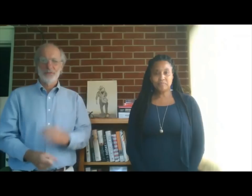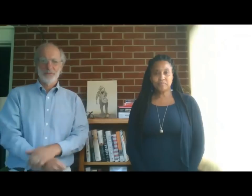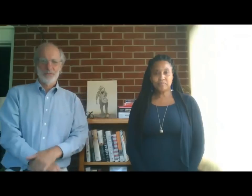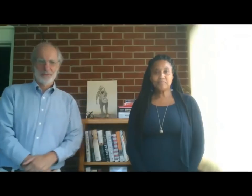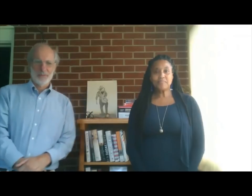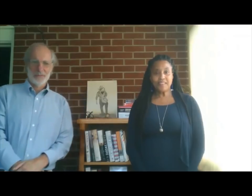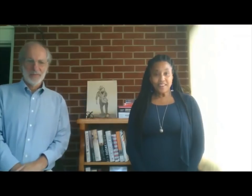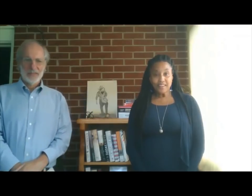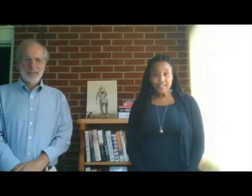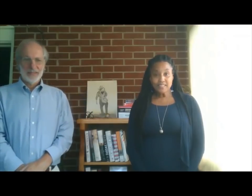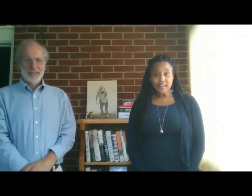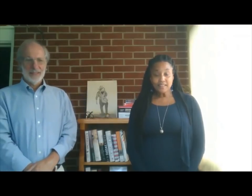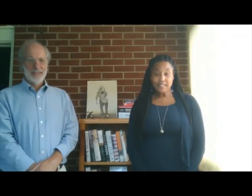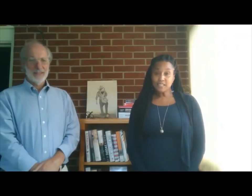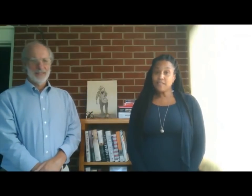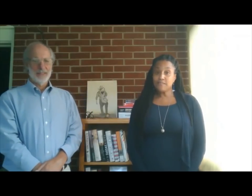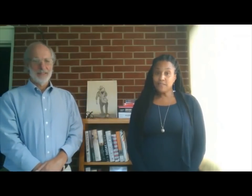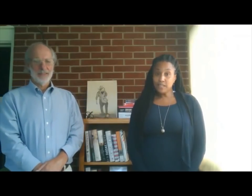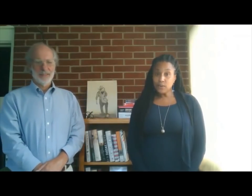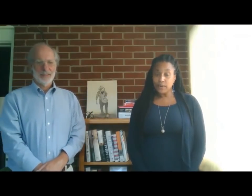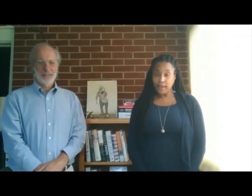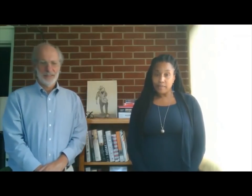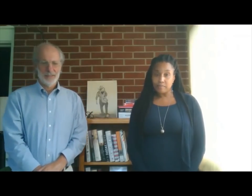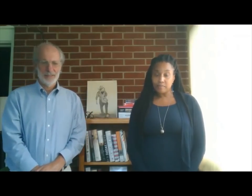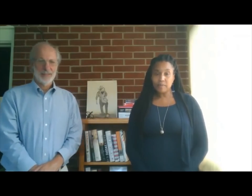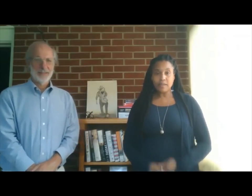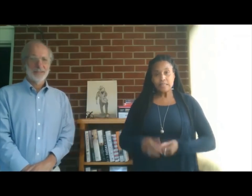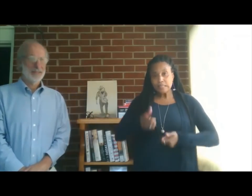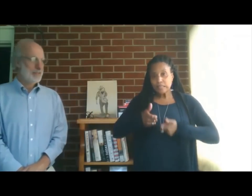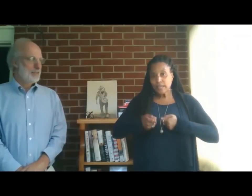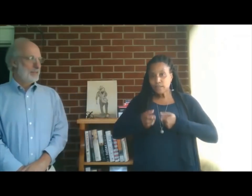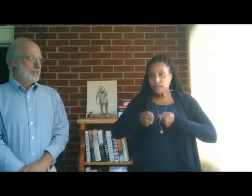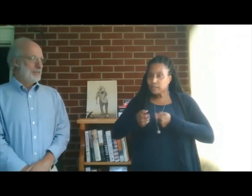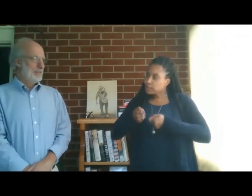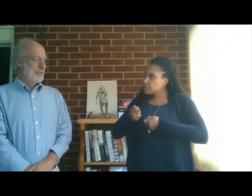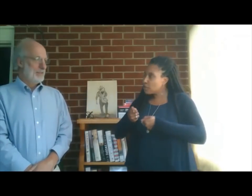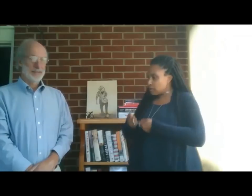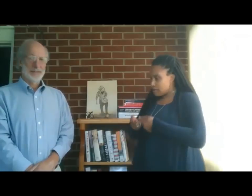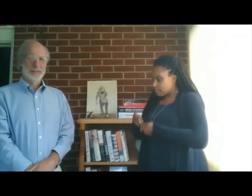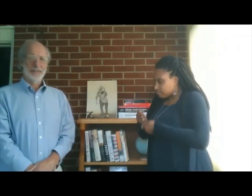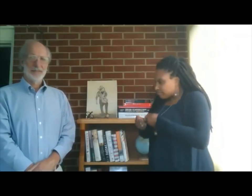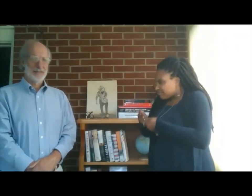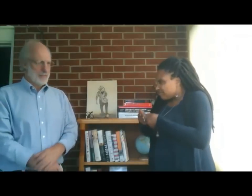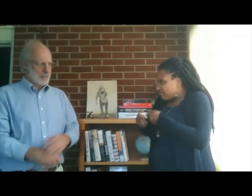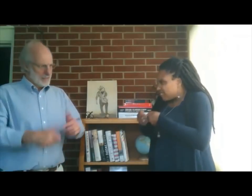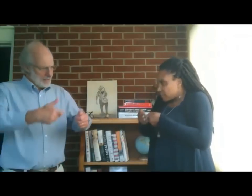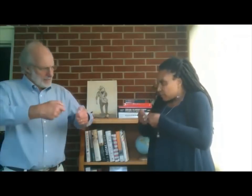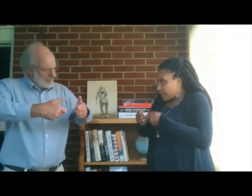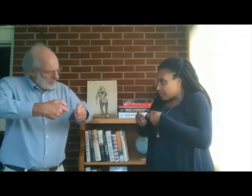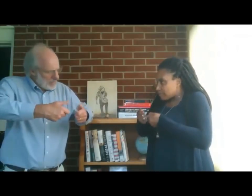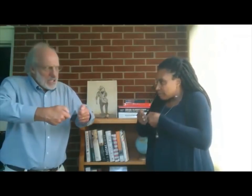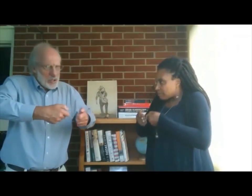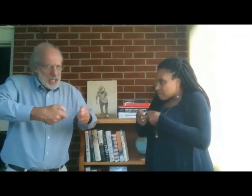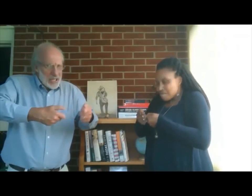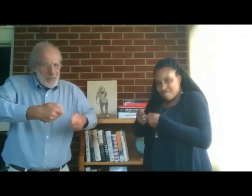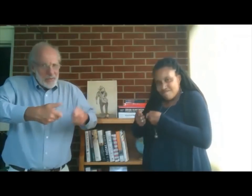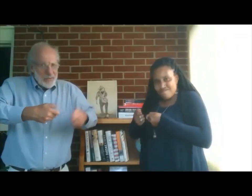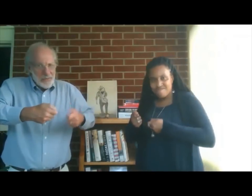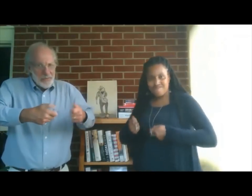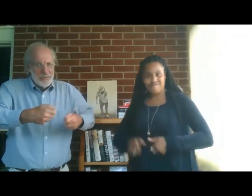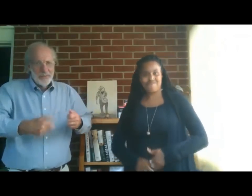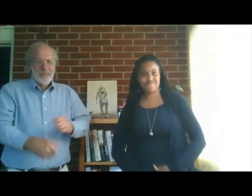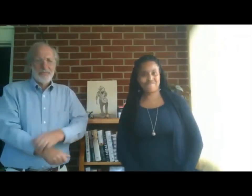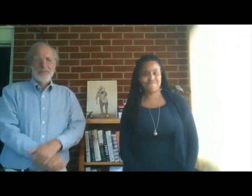Popcorn. Our next sign is video game. Like using a controller. Video game. Video